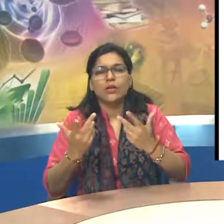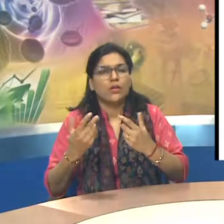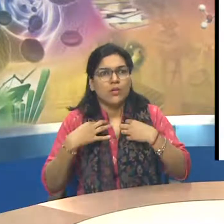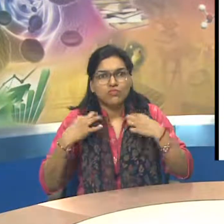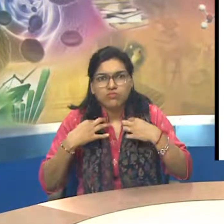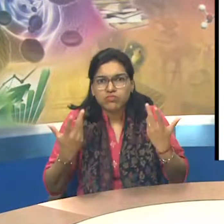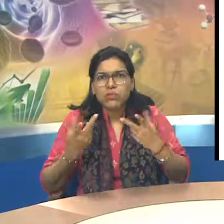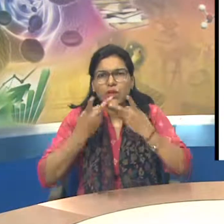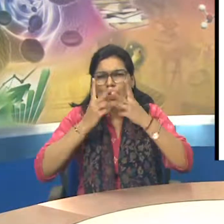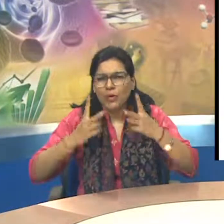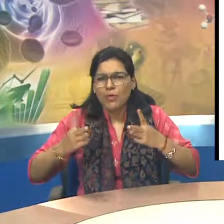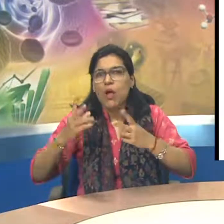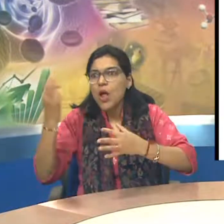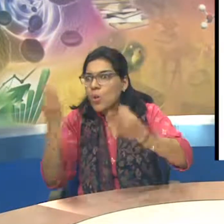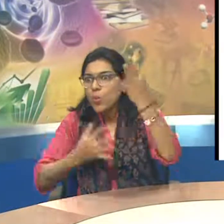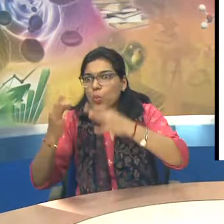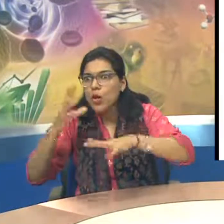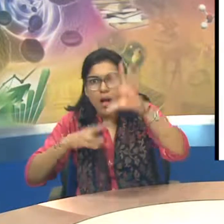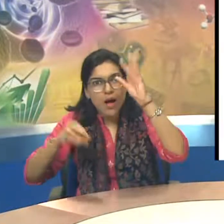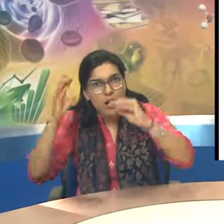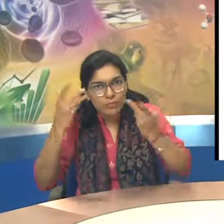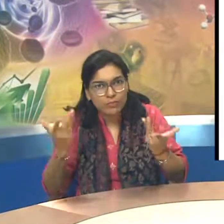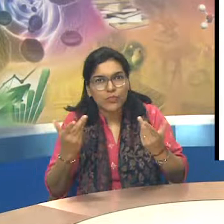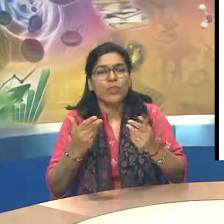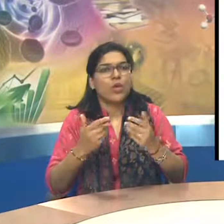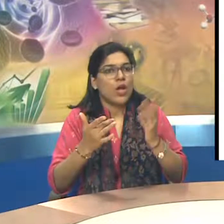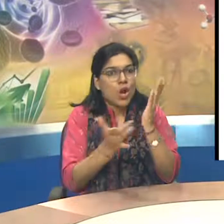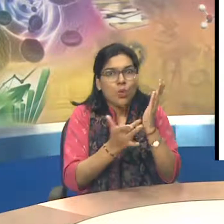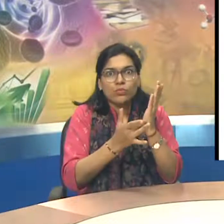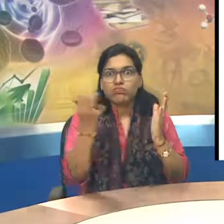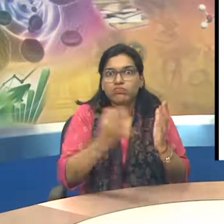new technologies, new products,